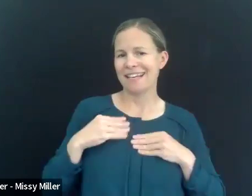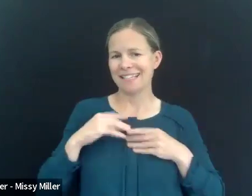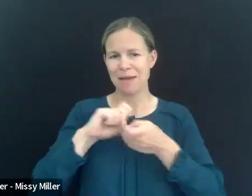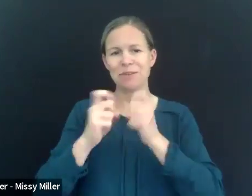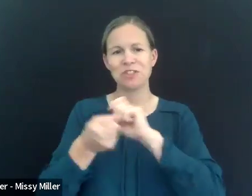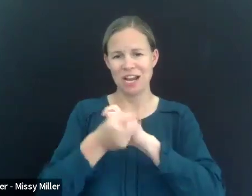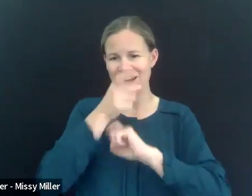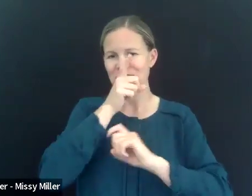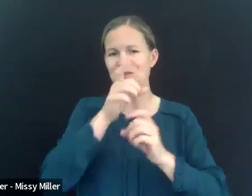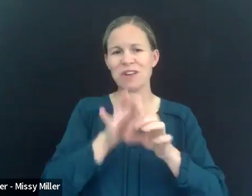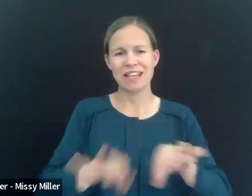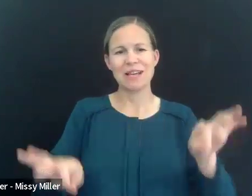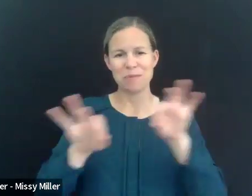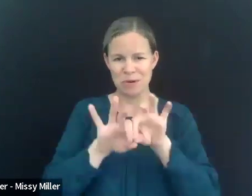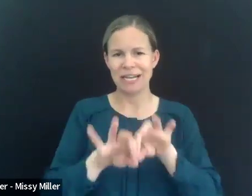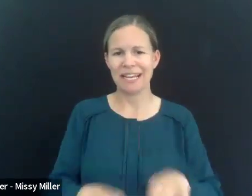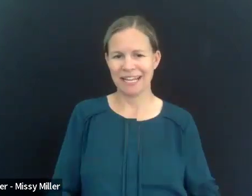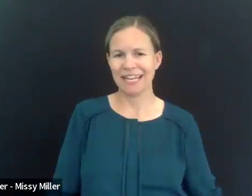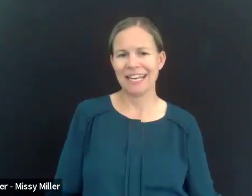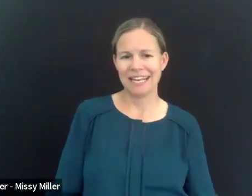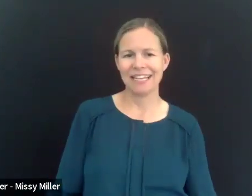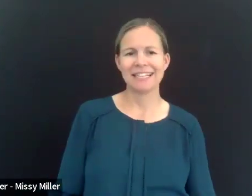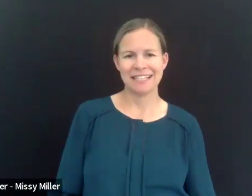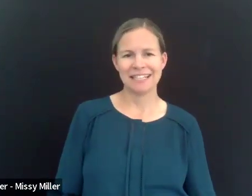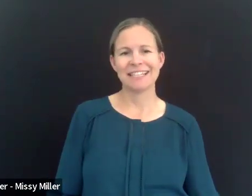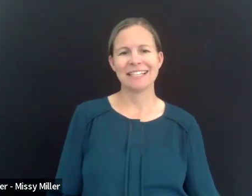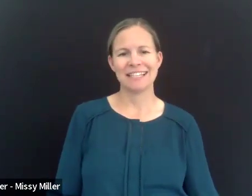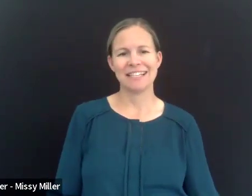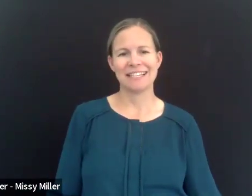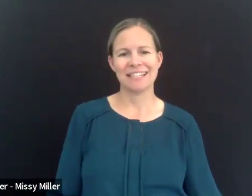than change all the time. Blow in the winds of change.